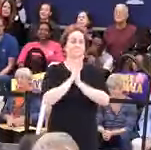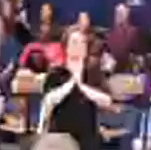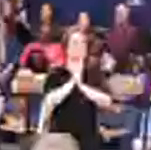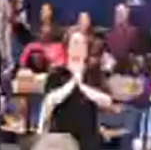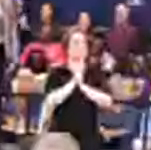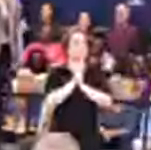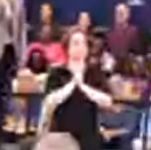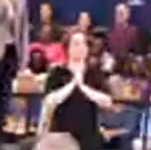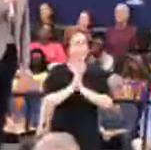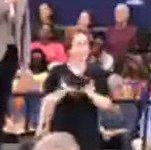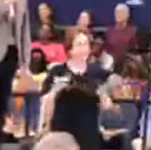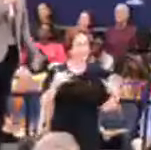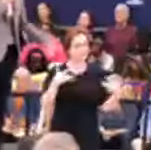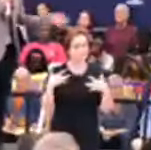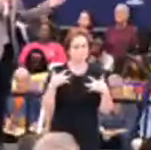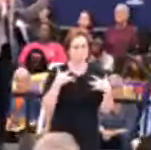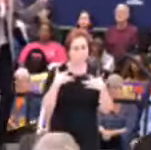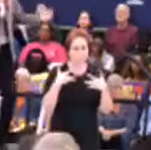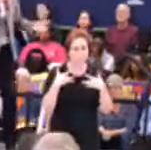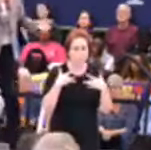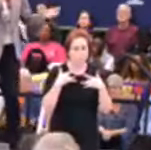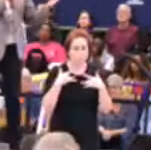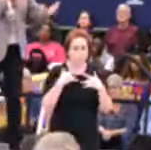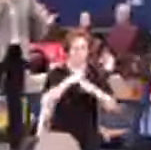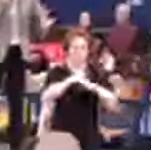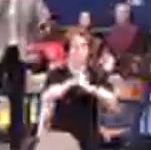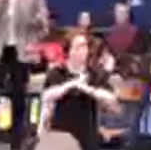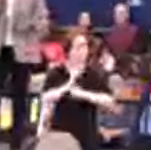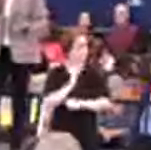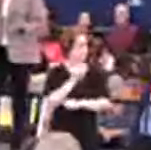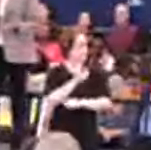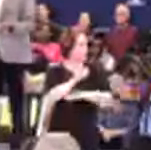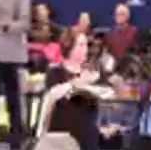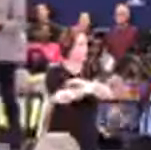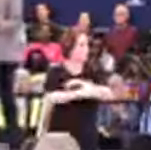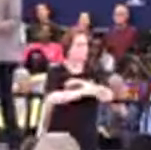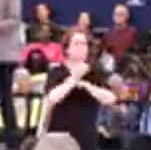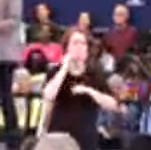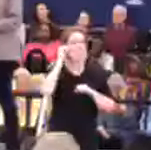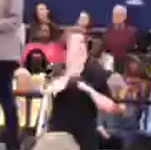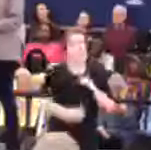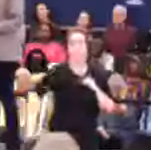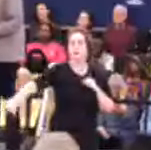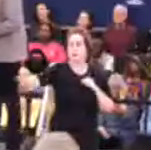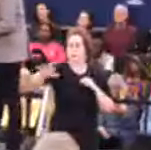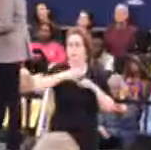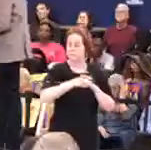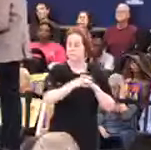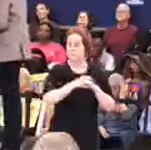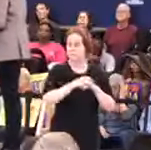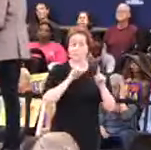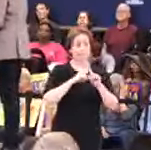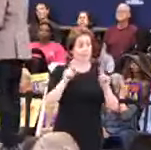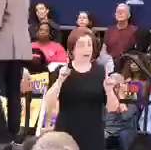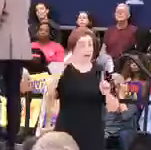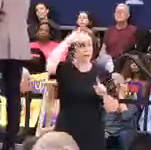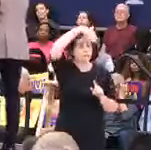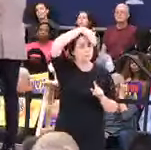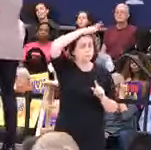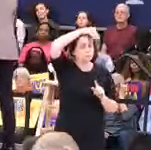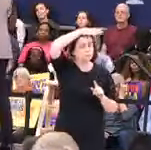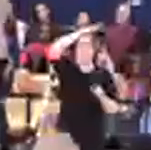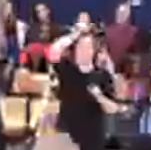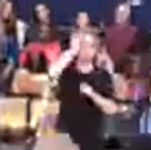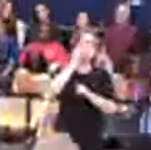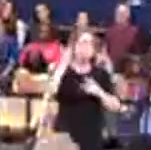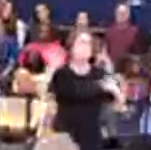to concern herself with the security of our nation and homeland. But yet in Donald Trump, what we've seen